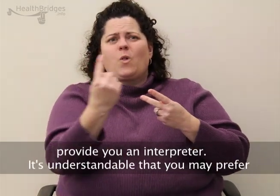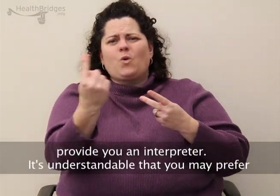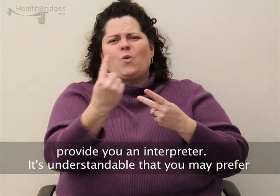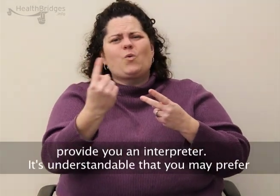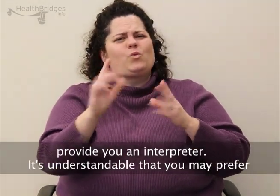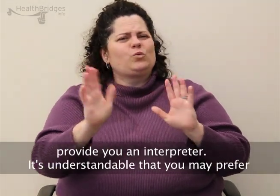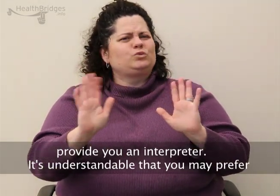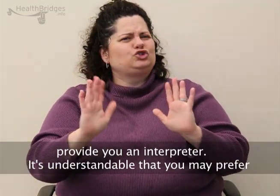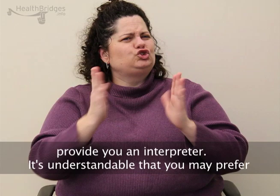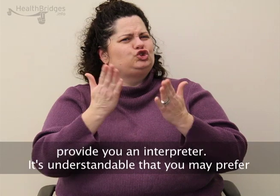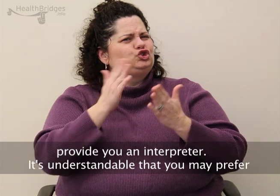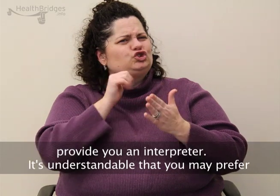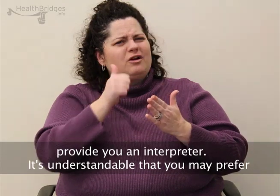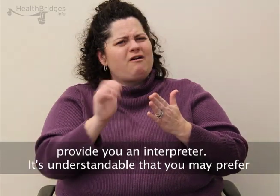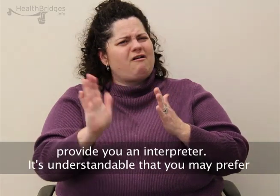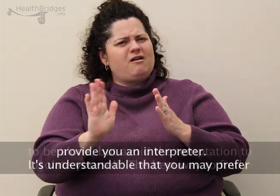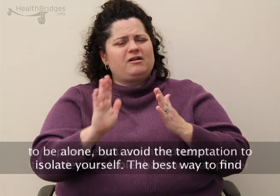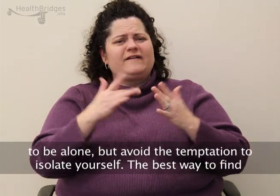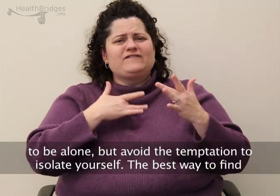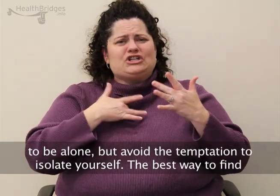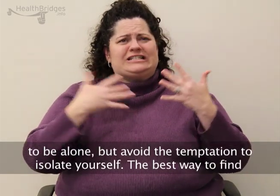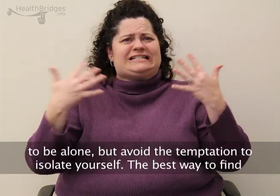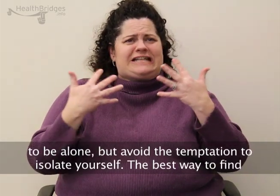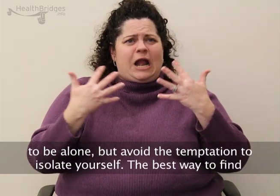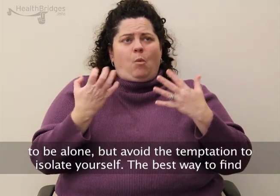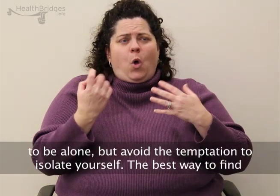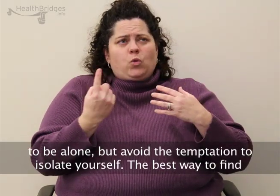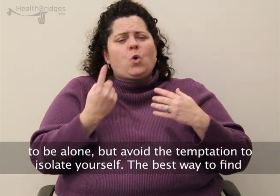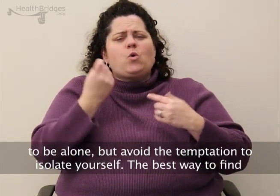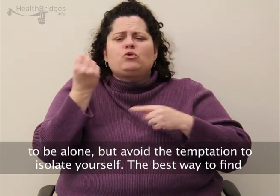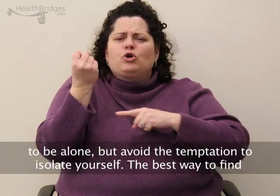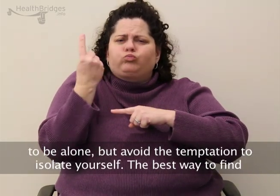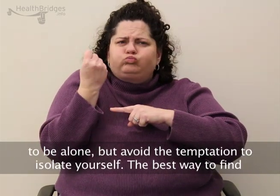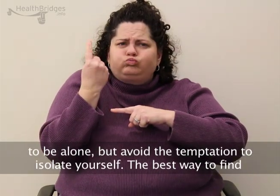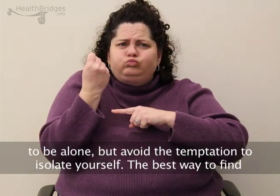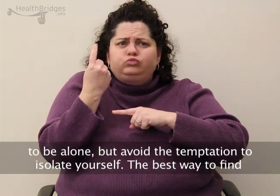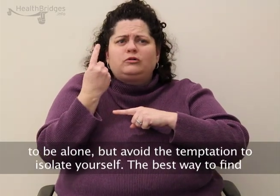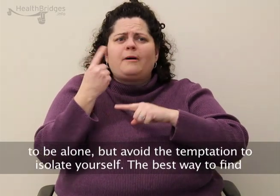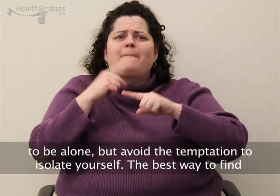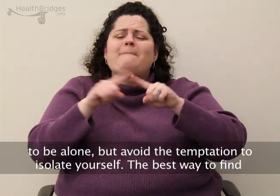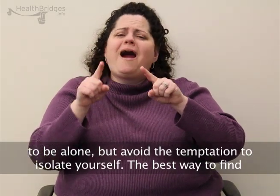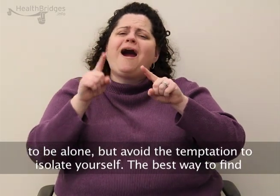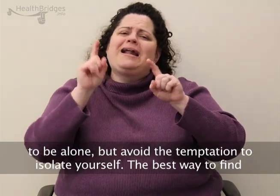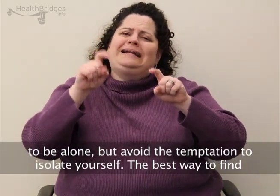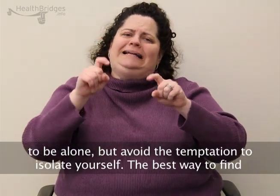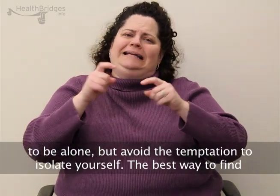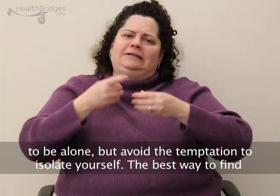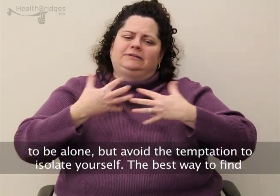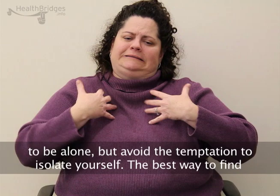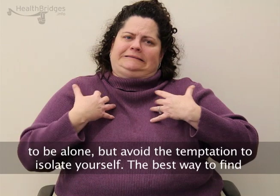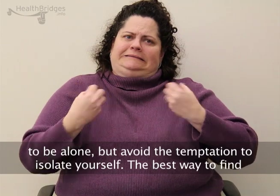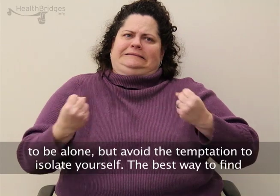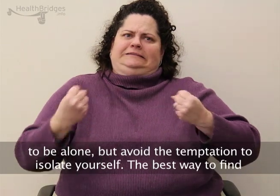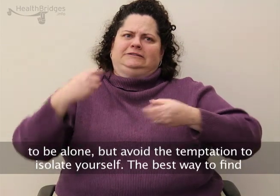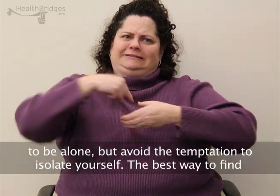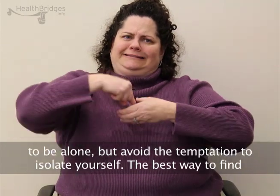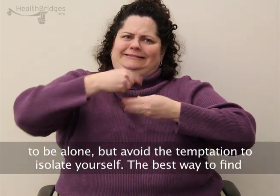It's understandable that you may prefer to be alone, but avoid the temptation to isolate yourself. The best way to